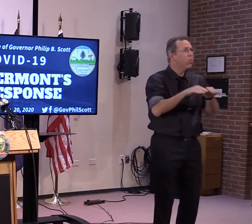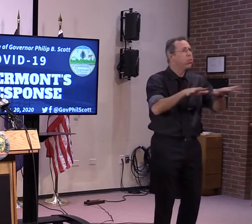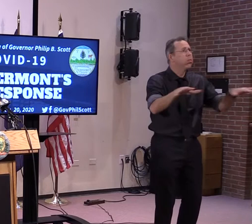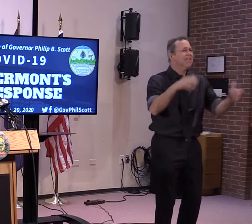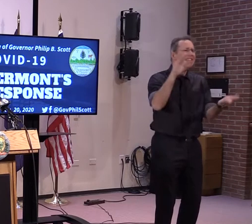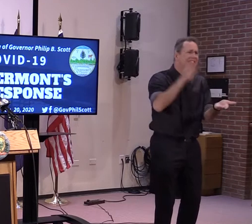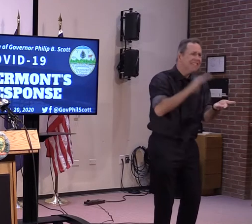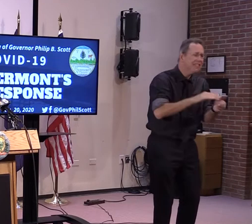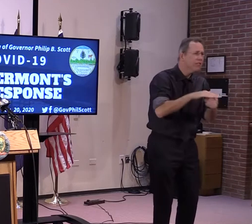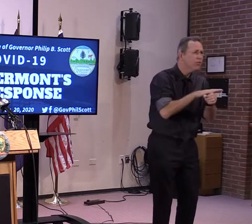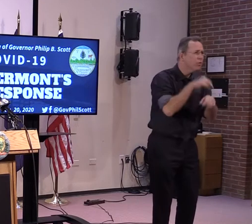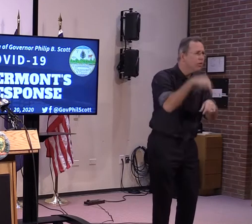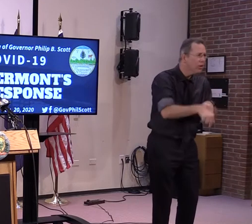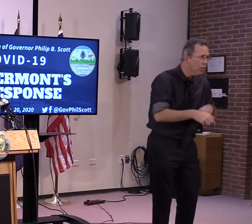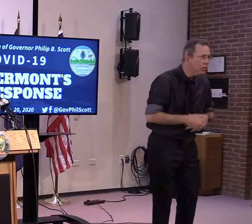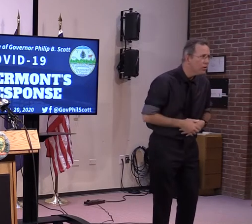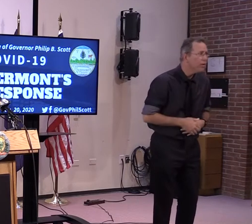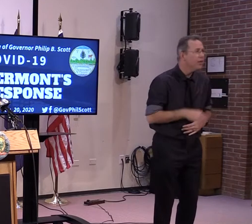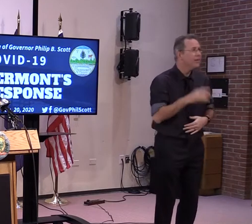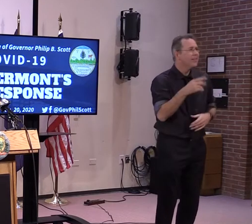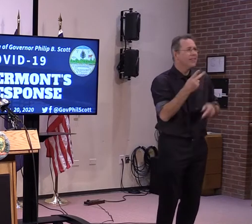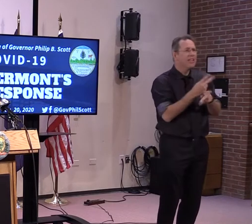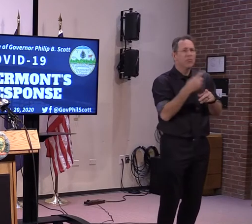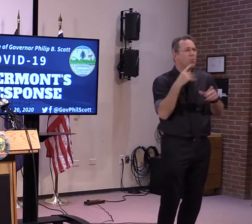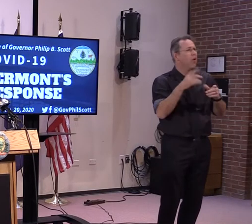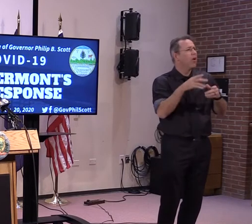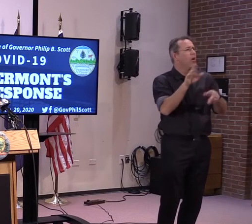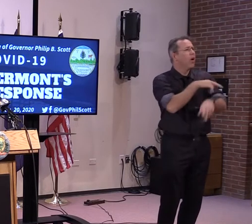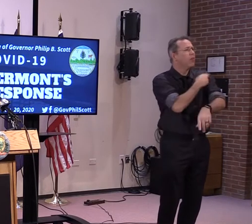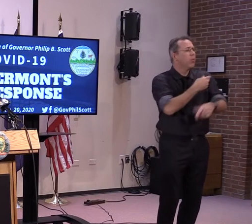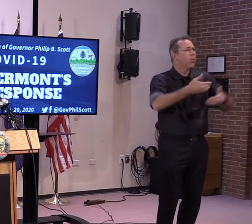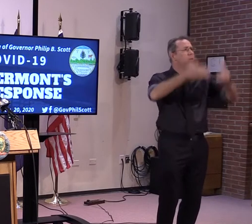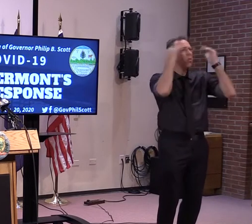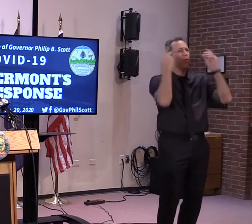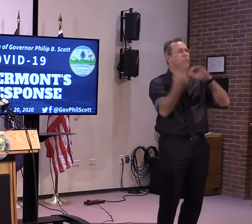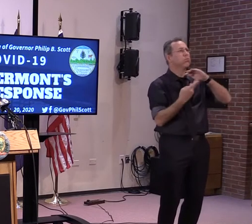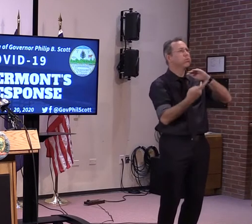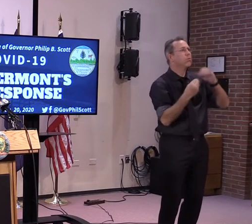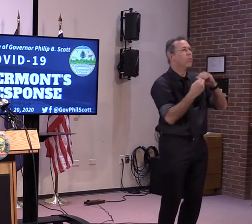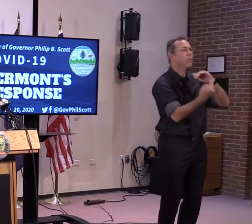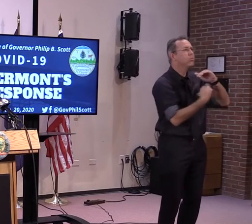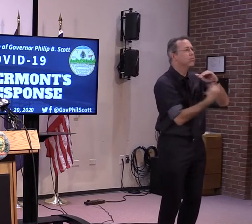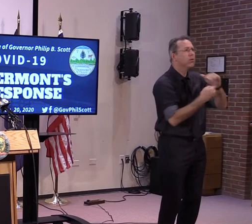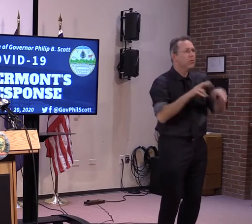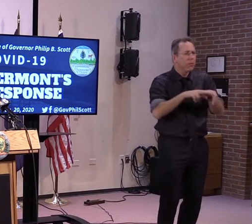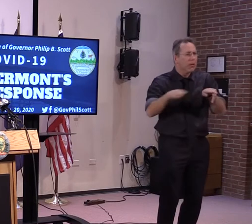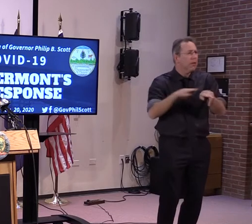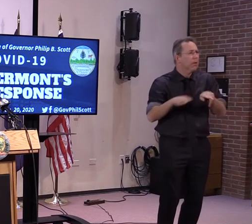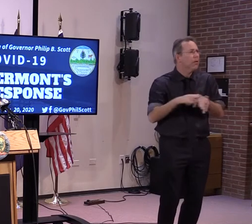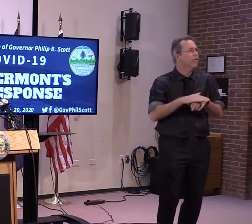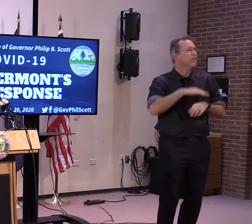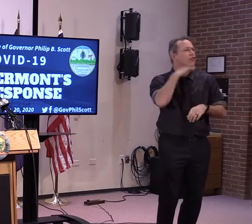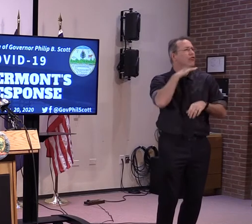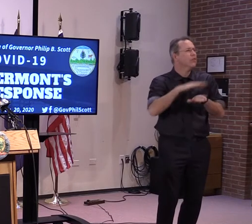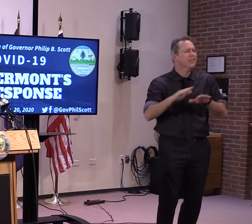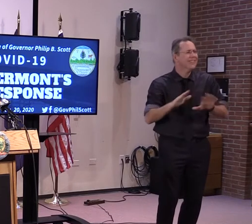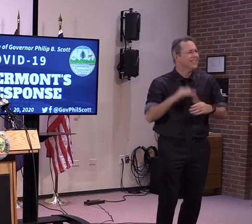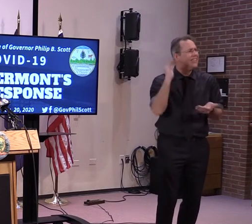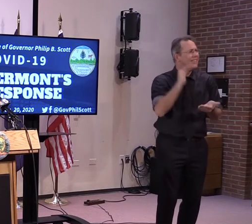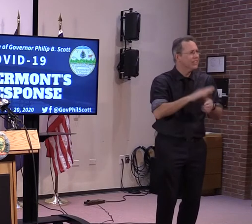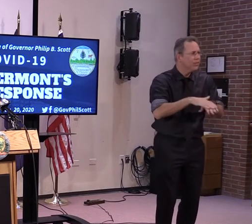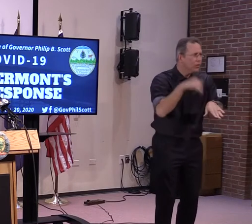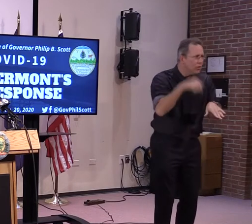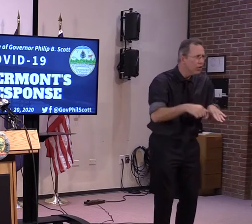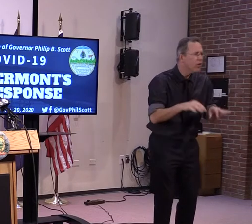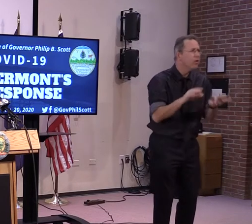our hospital capacity. What we need from you is to follow the restrictions we announced last week,